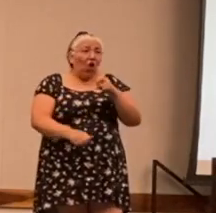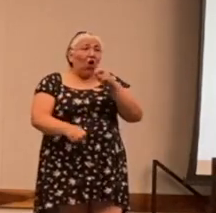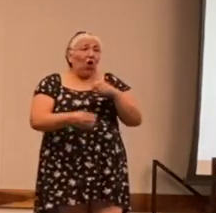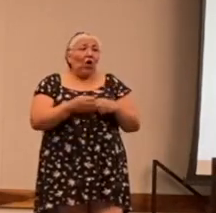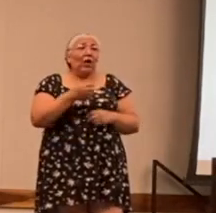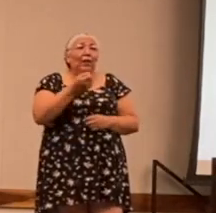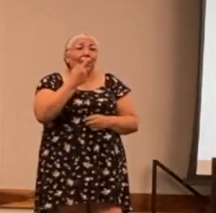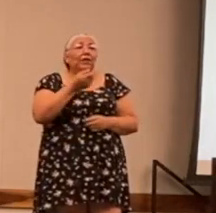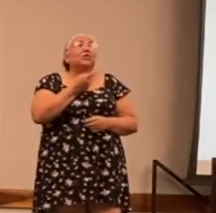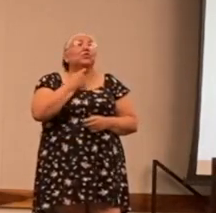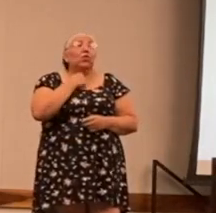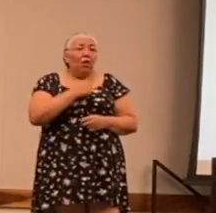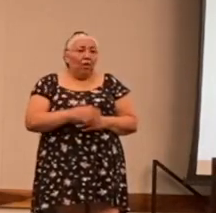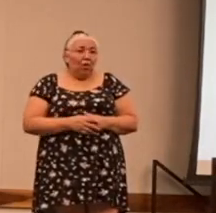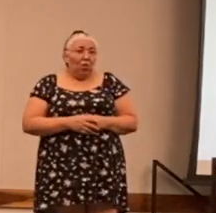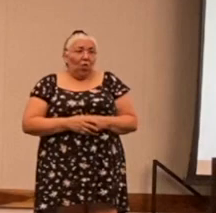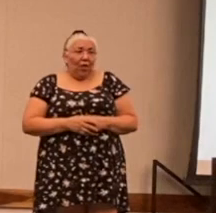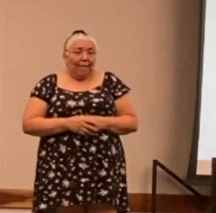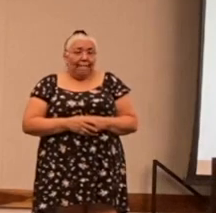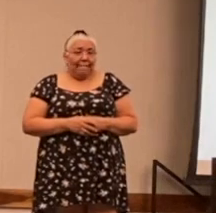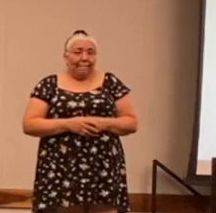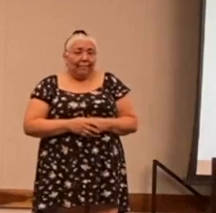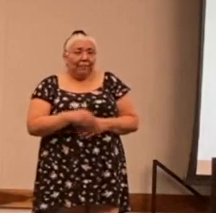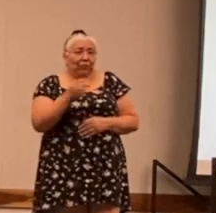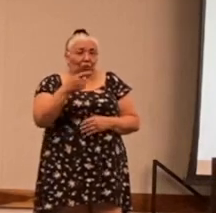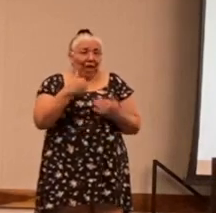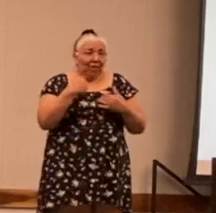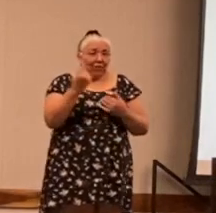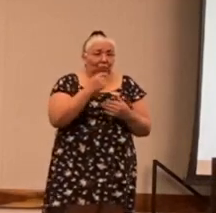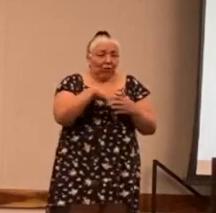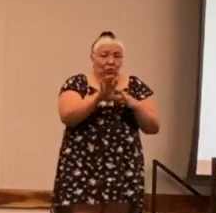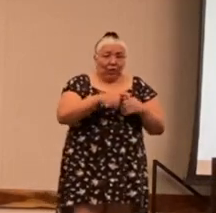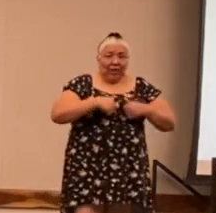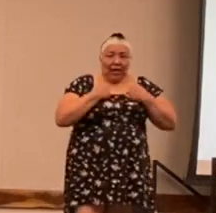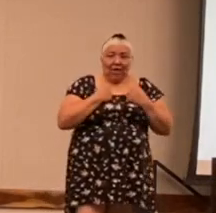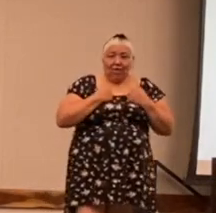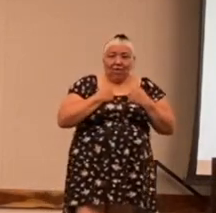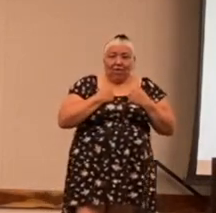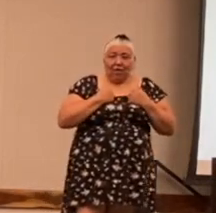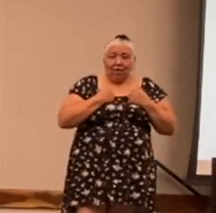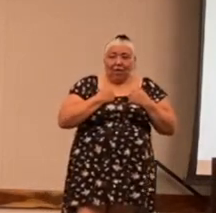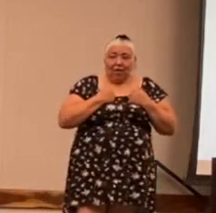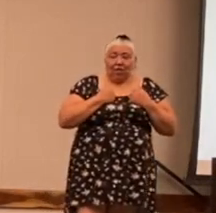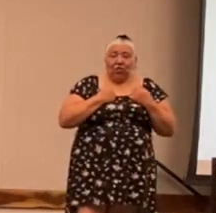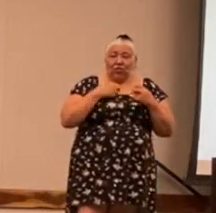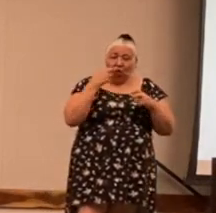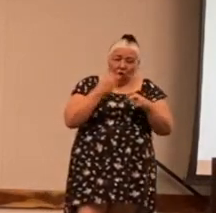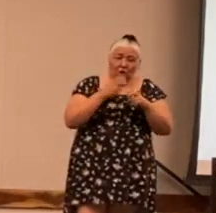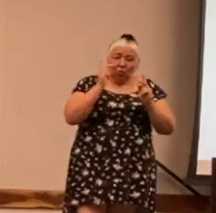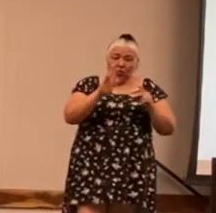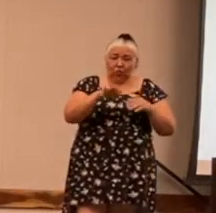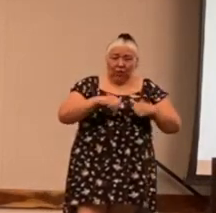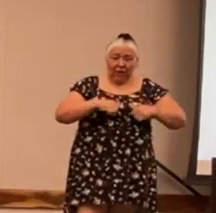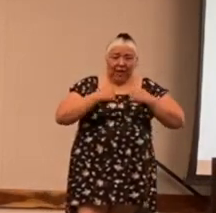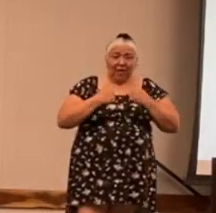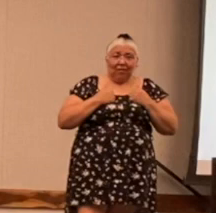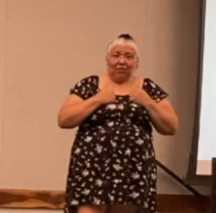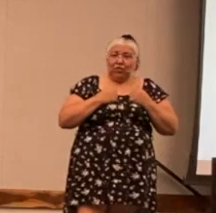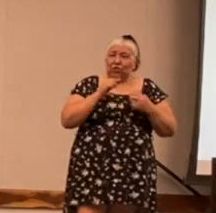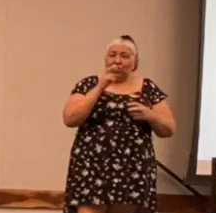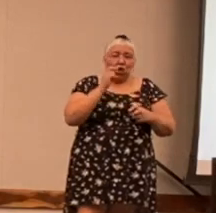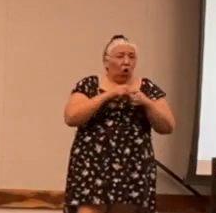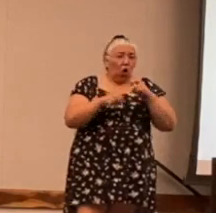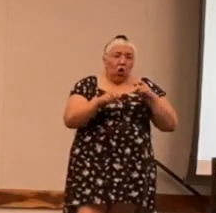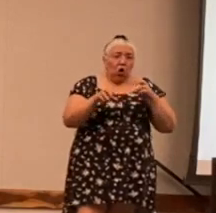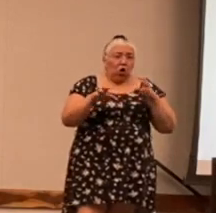to swallow. Do you have someone in your life? There's a hard person in your life that is just hard to